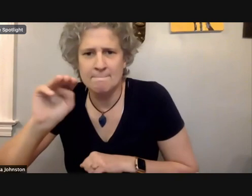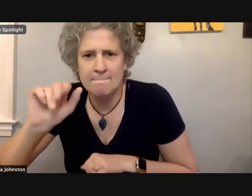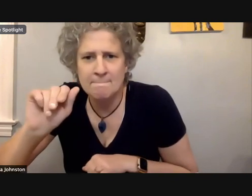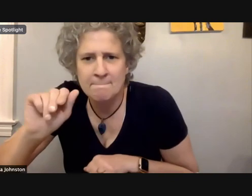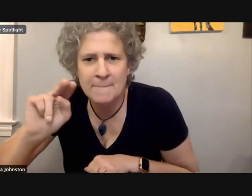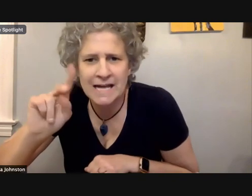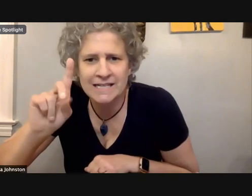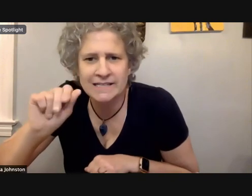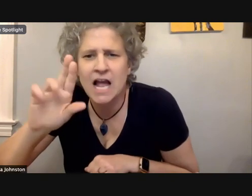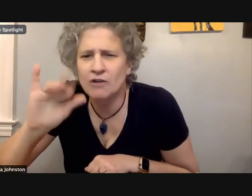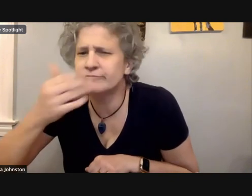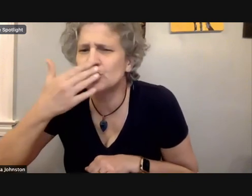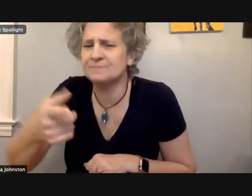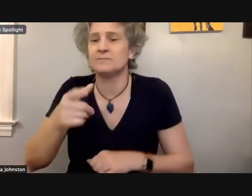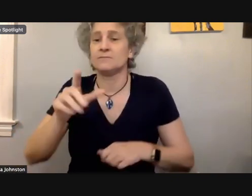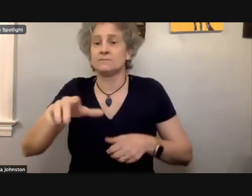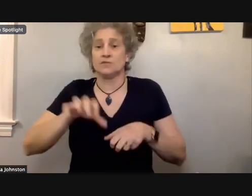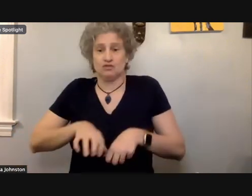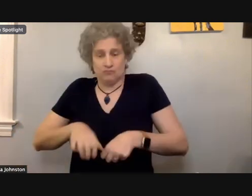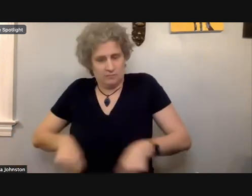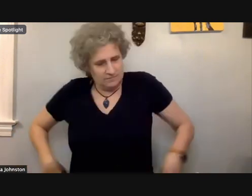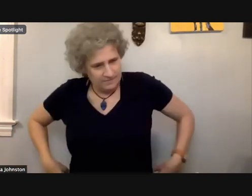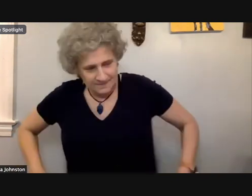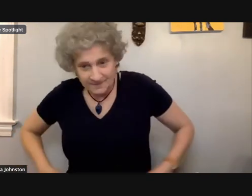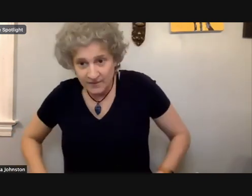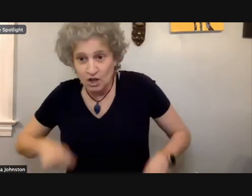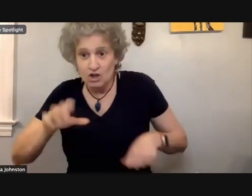Good question.